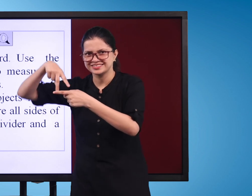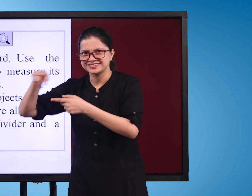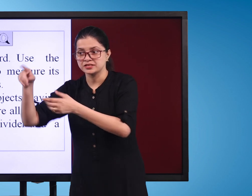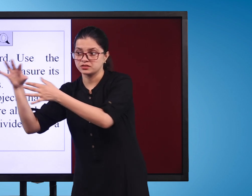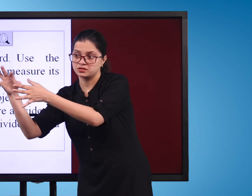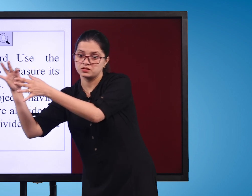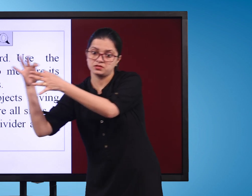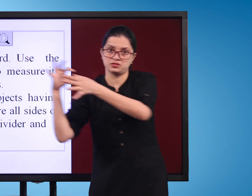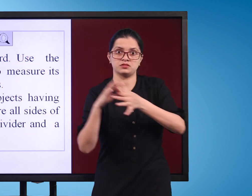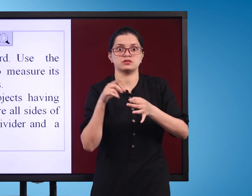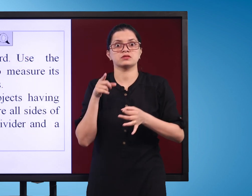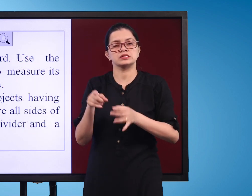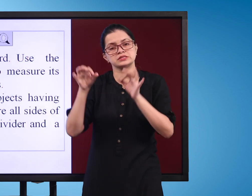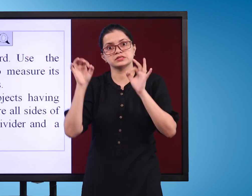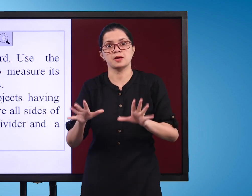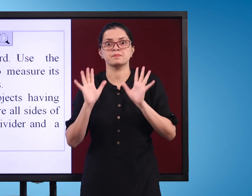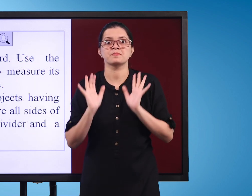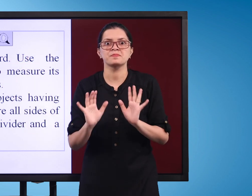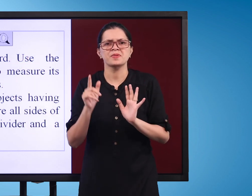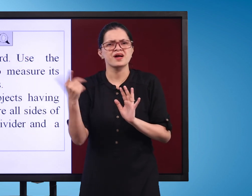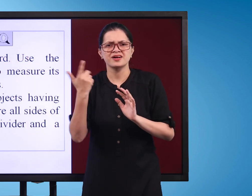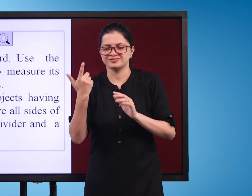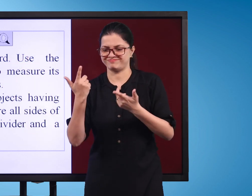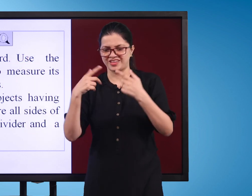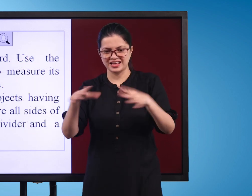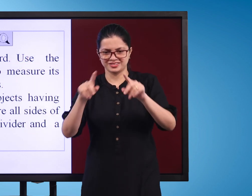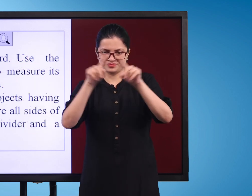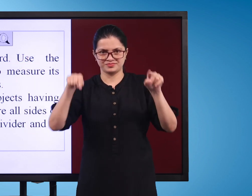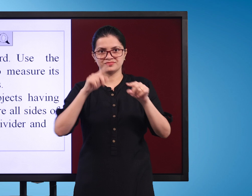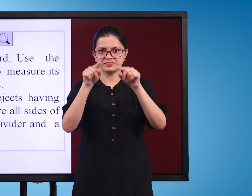Use the above technique to measure its two adjacent sides.